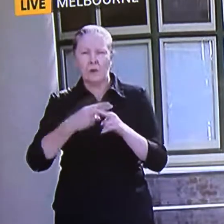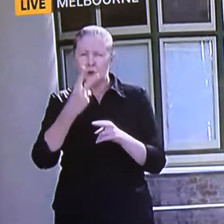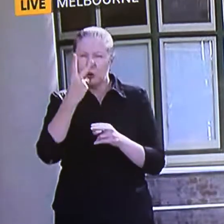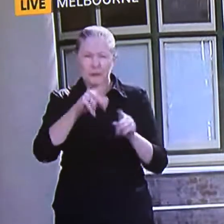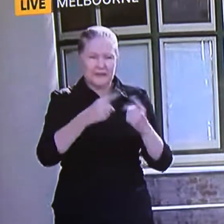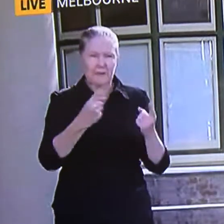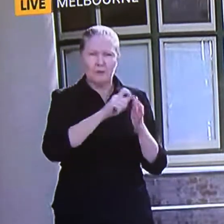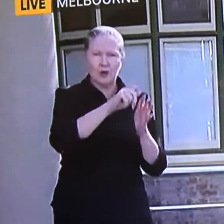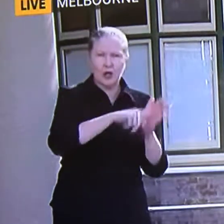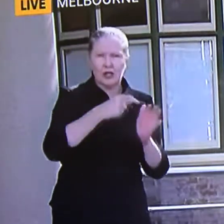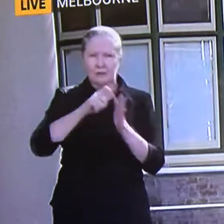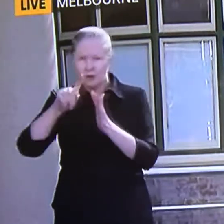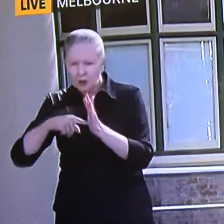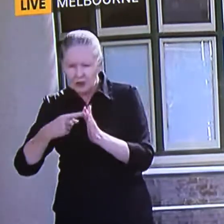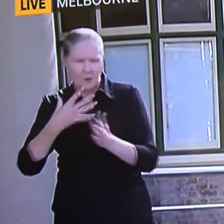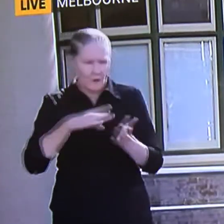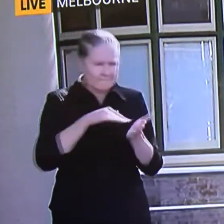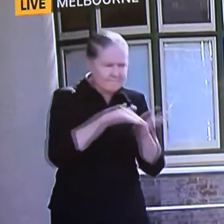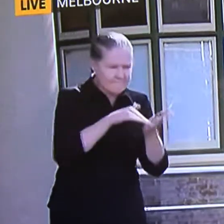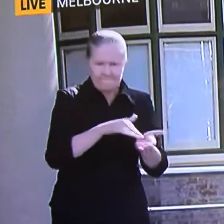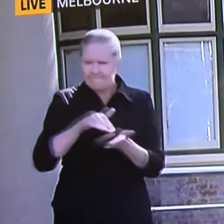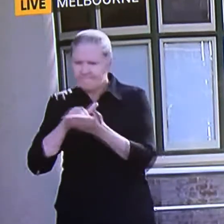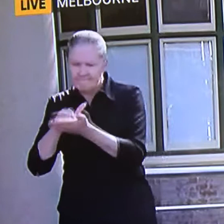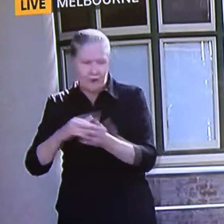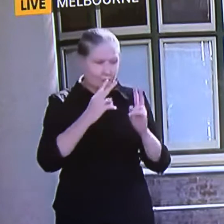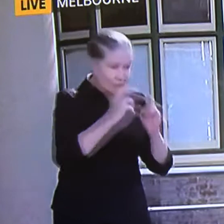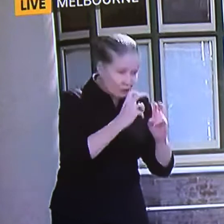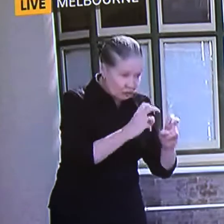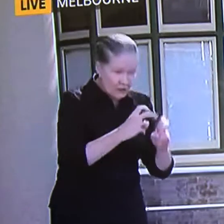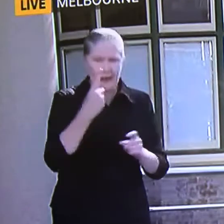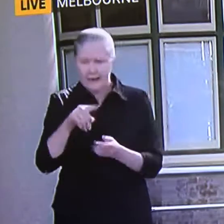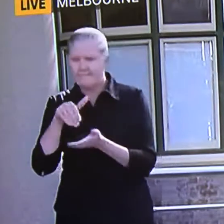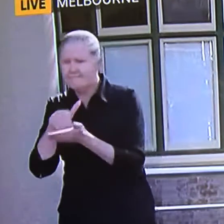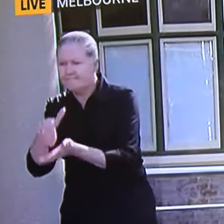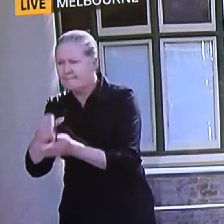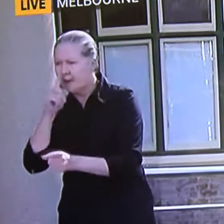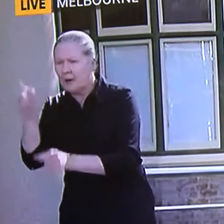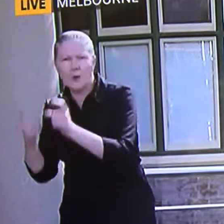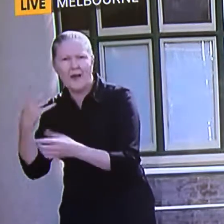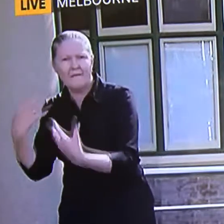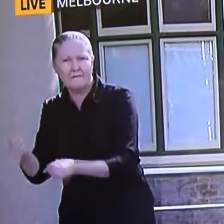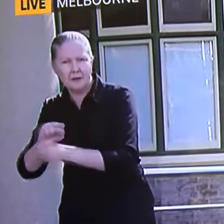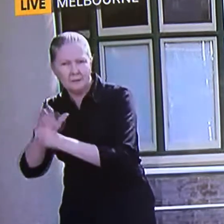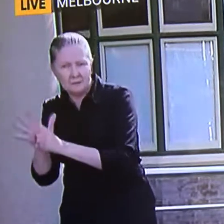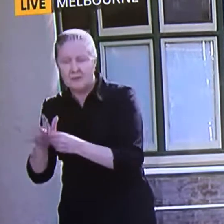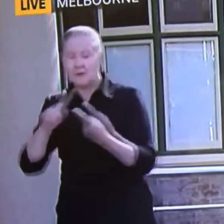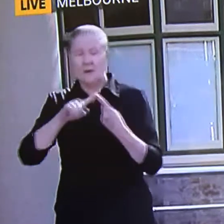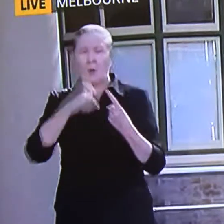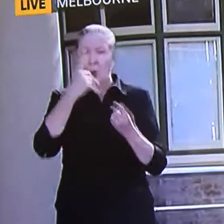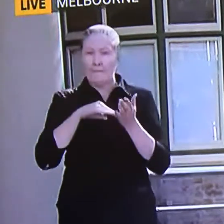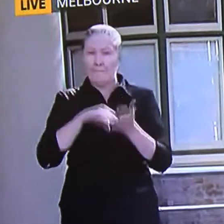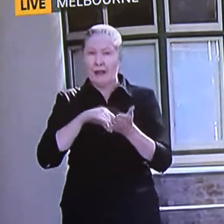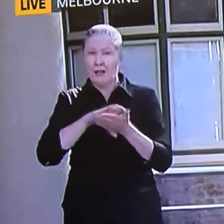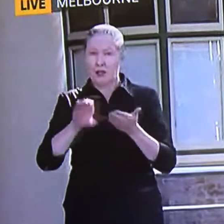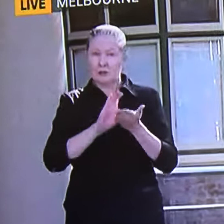projects to assist with research and treatment of patients. In particular, $1 million for the